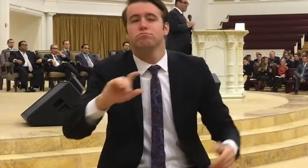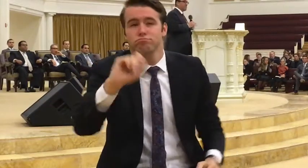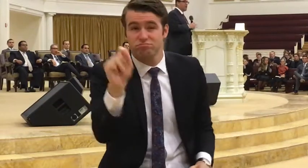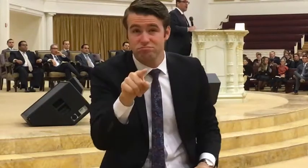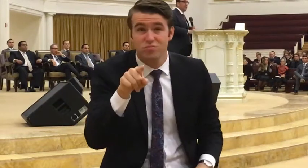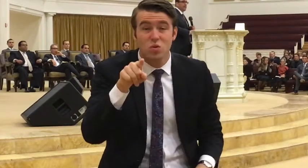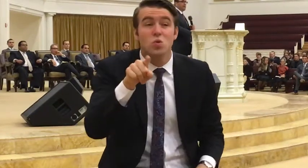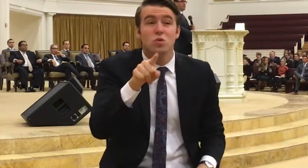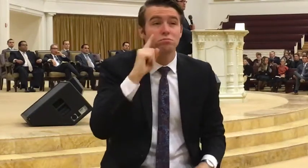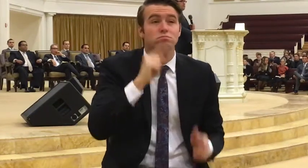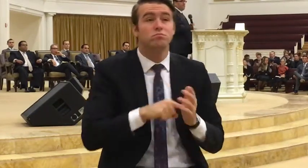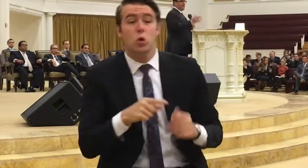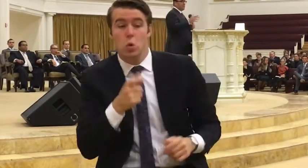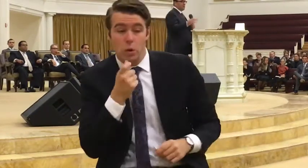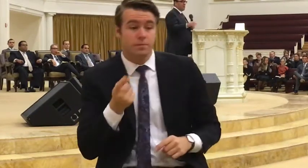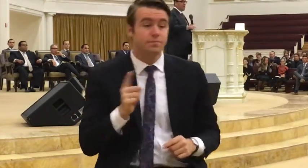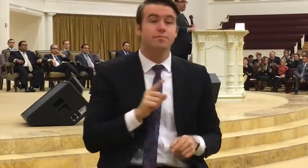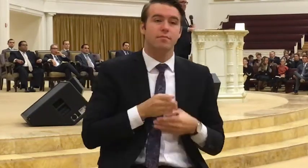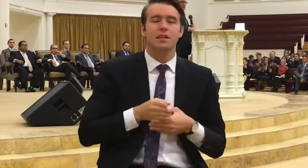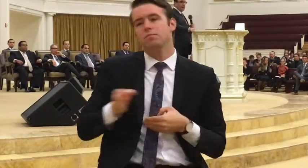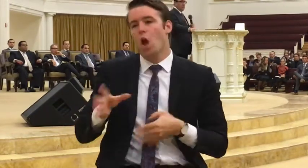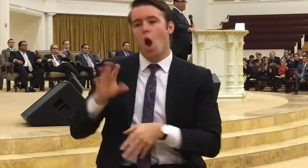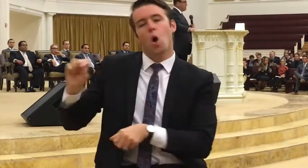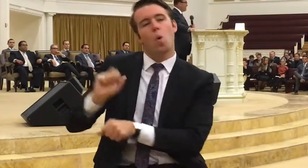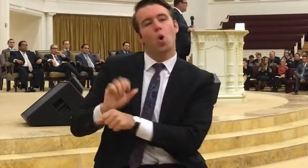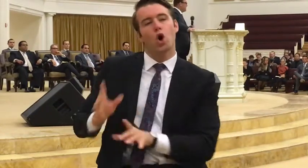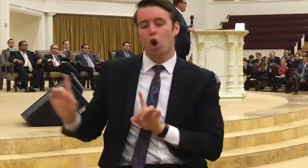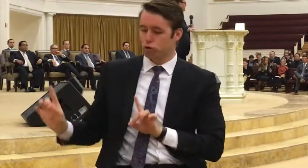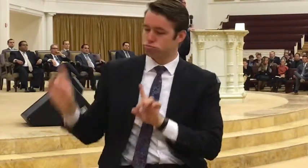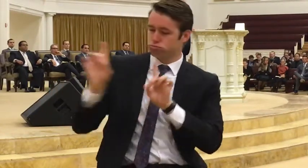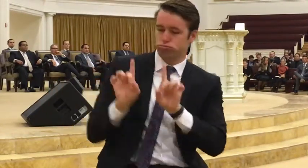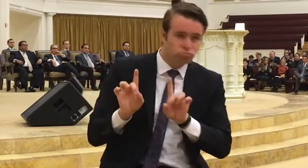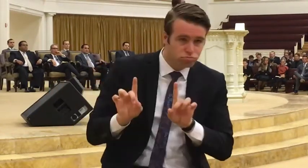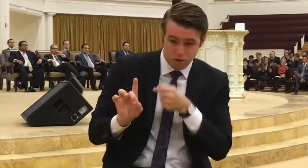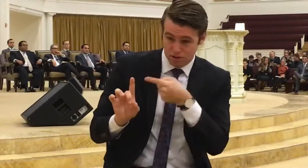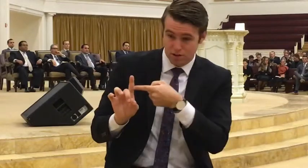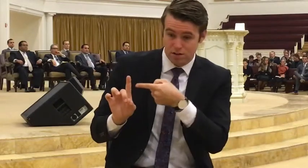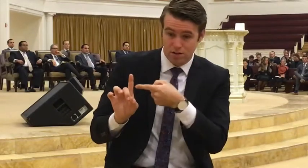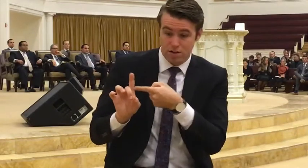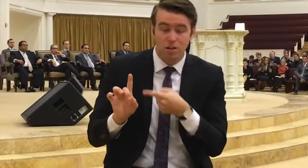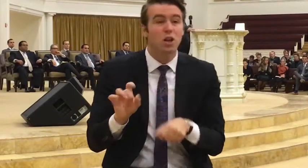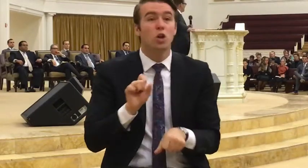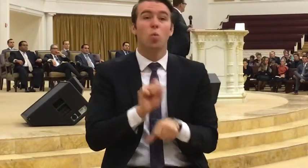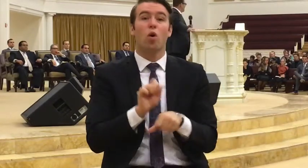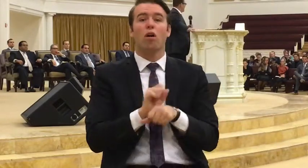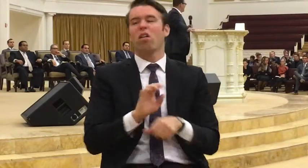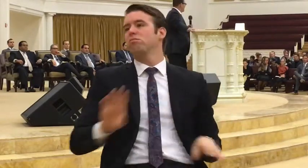Have you ever had an employee, a fellow employee at your job that don't do their job?